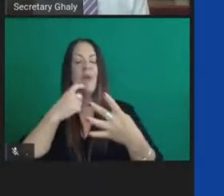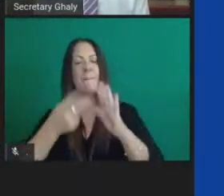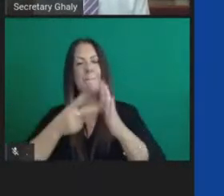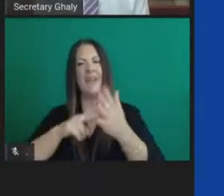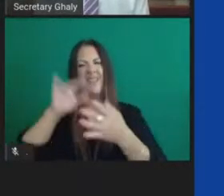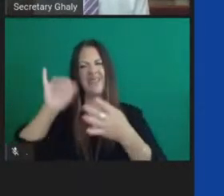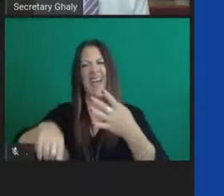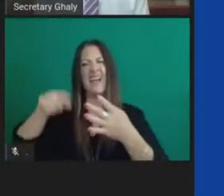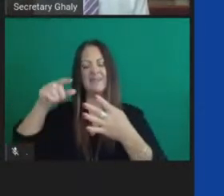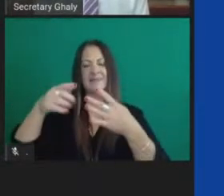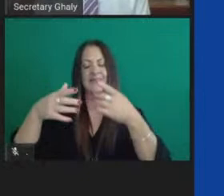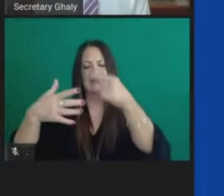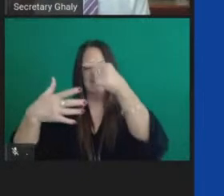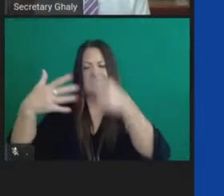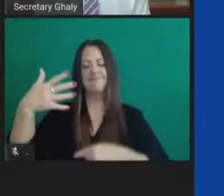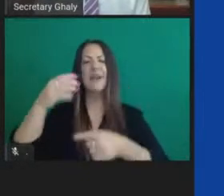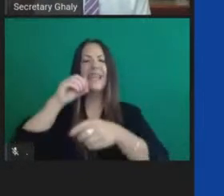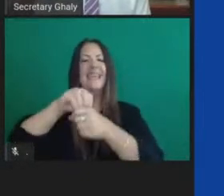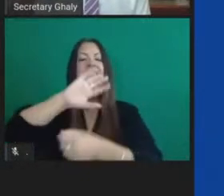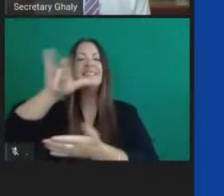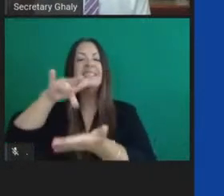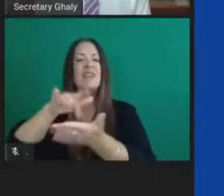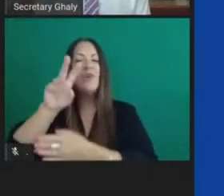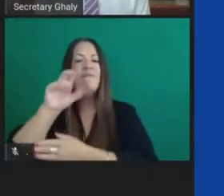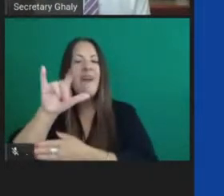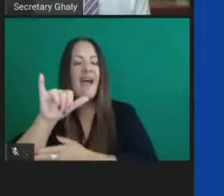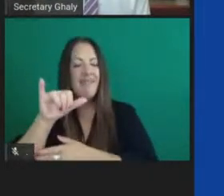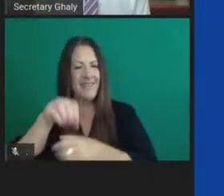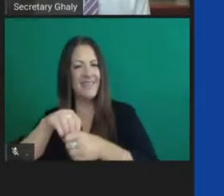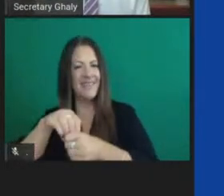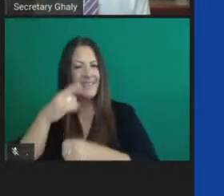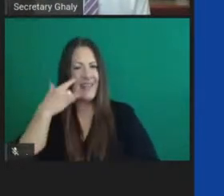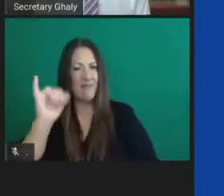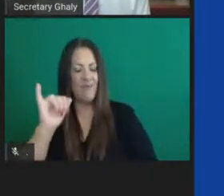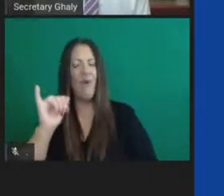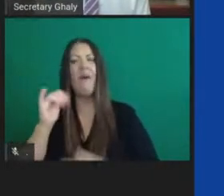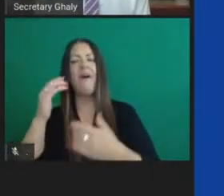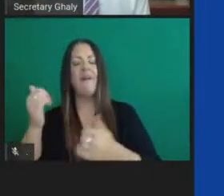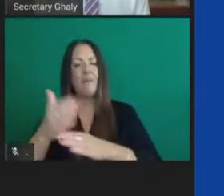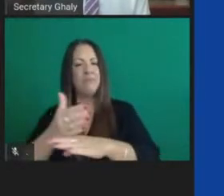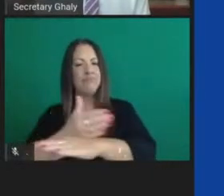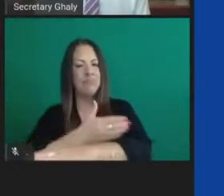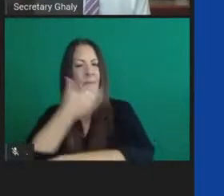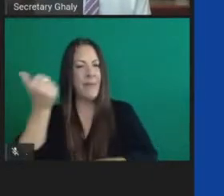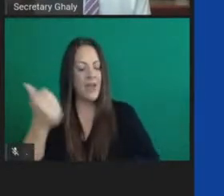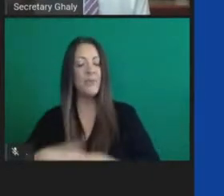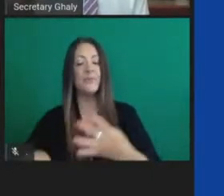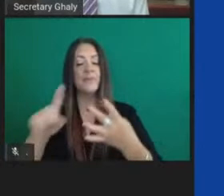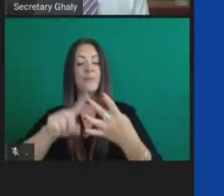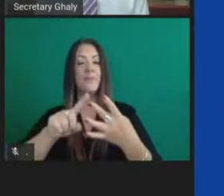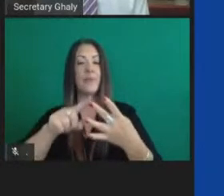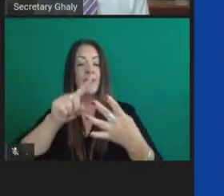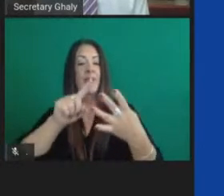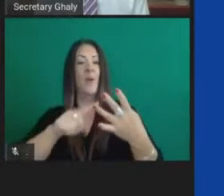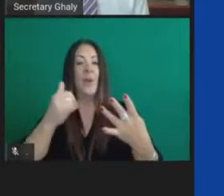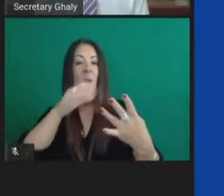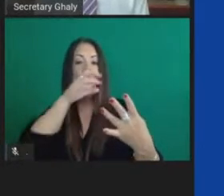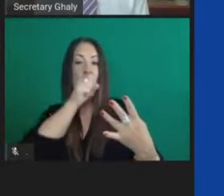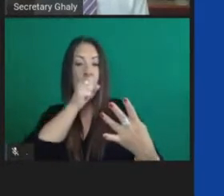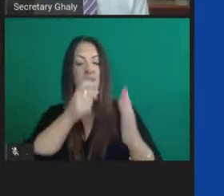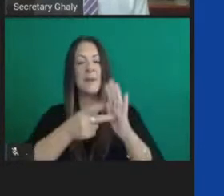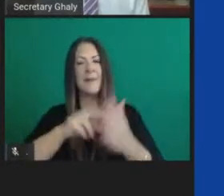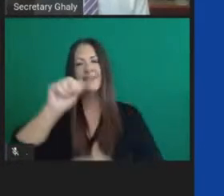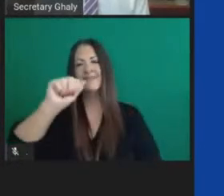of the purple tier into the red tier. New counties into orange, that's Alameda, Placer, and Santa